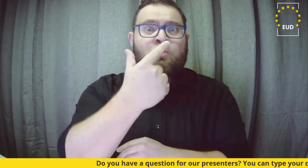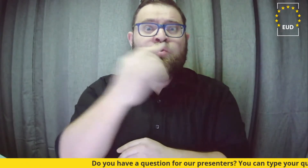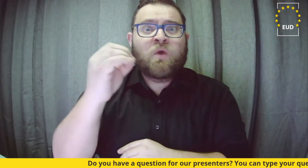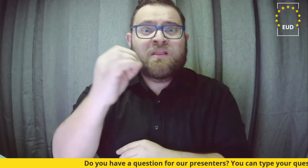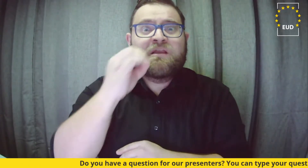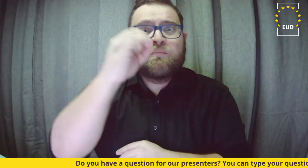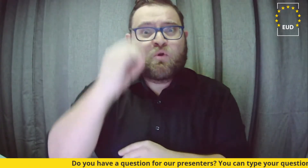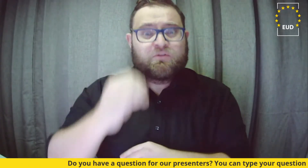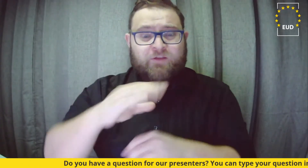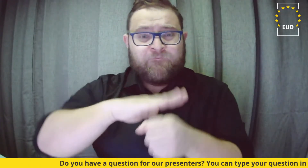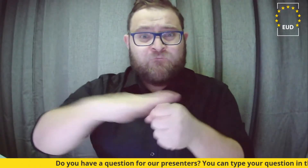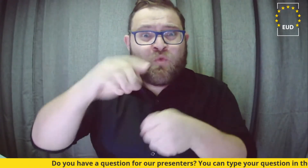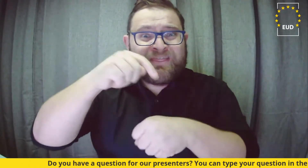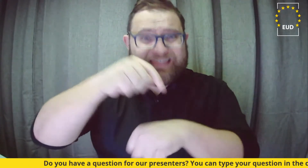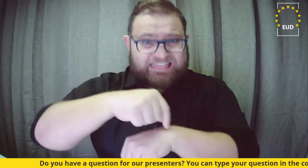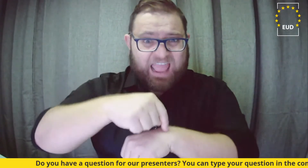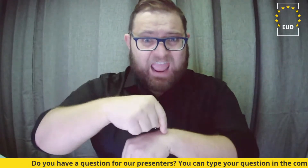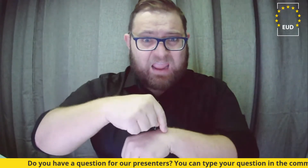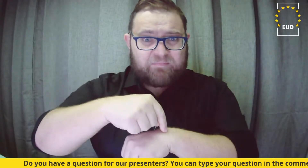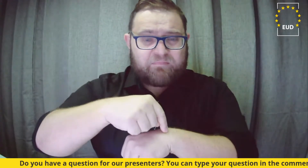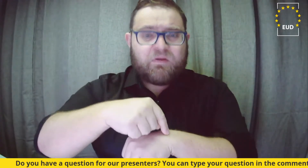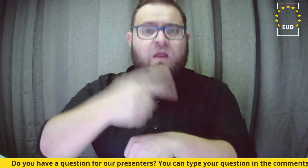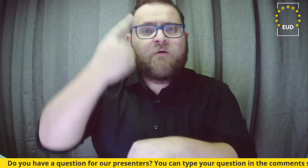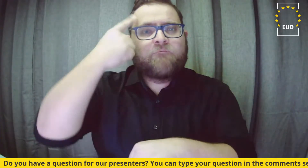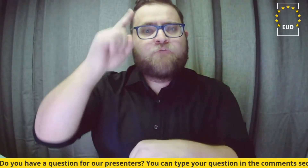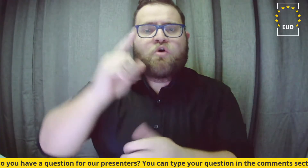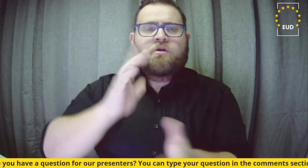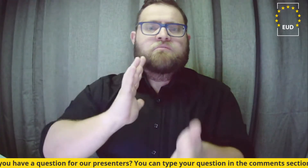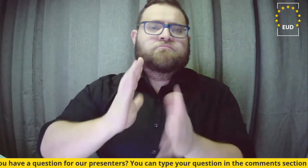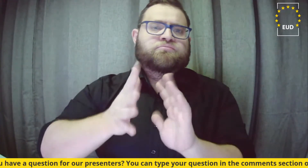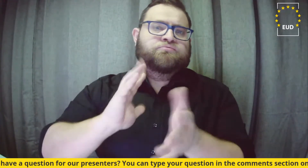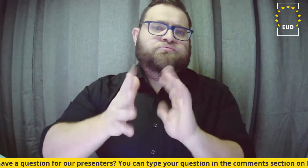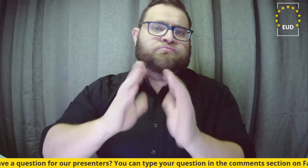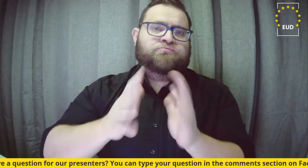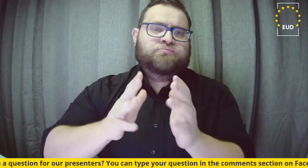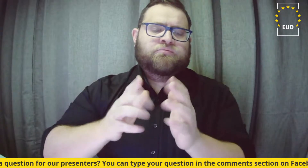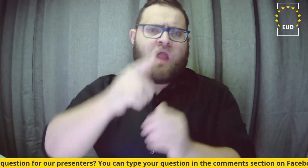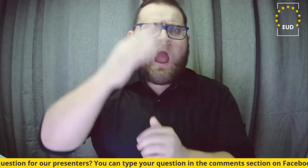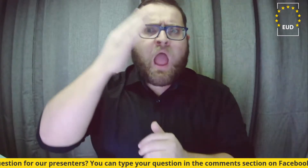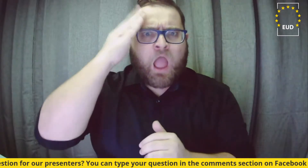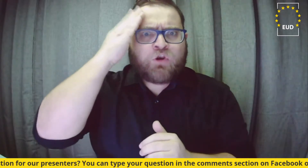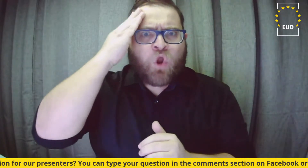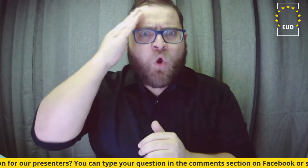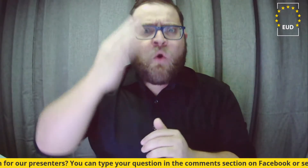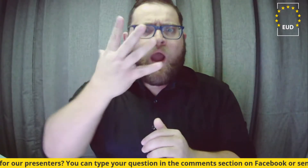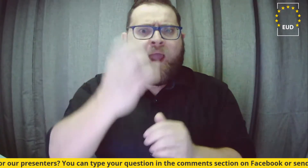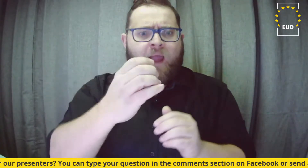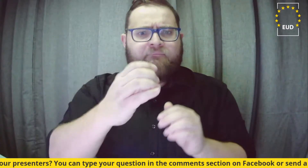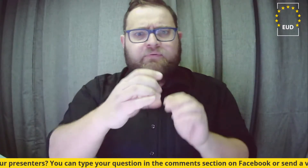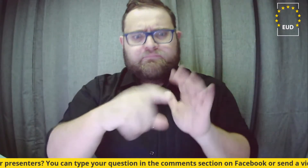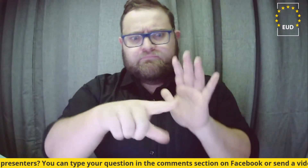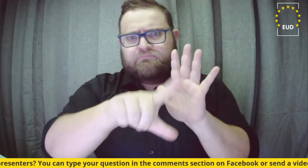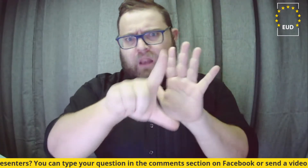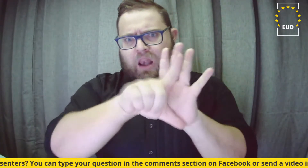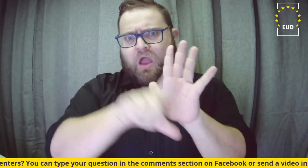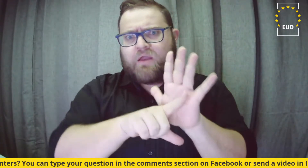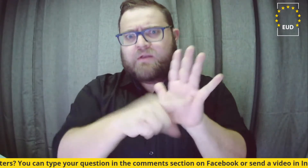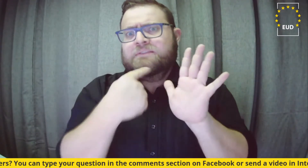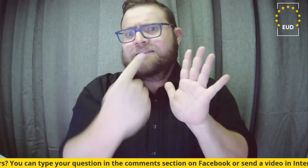for a minimum of 20% of all programs to be presented or interpreted